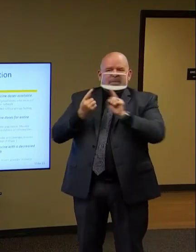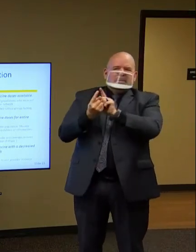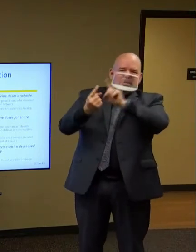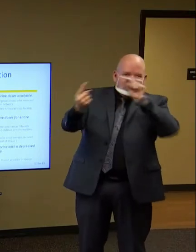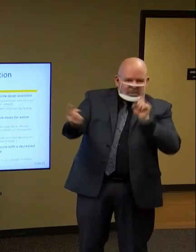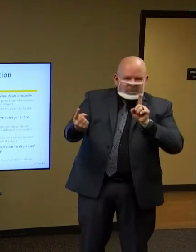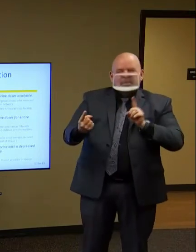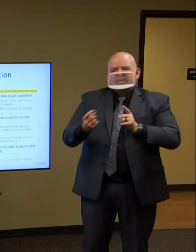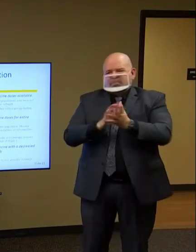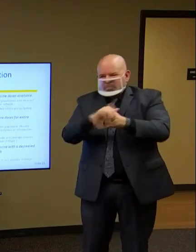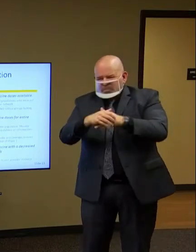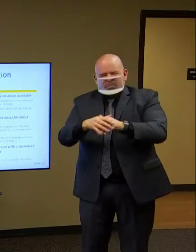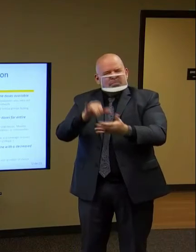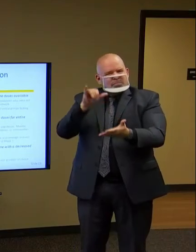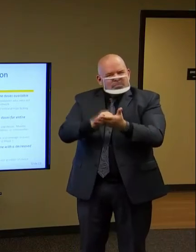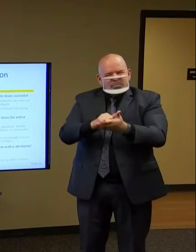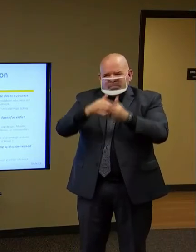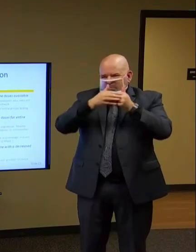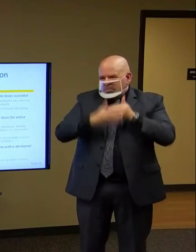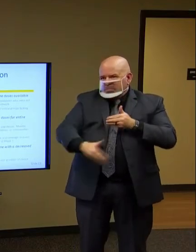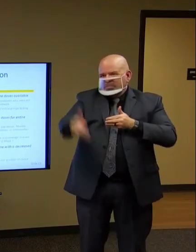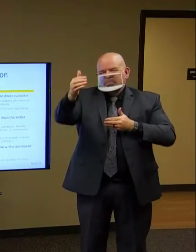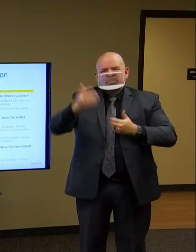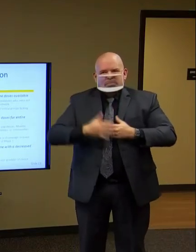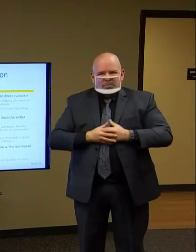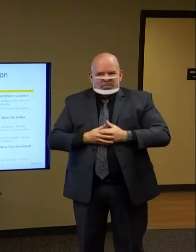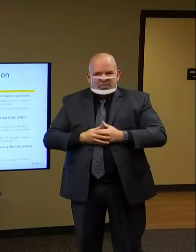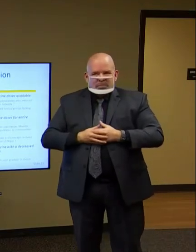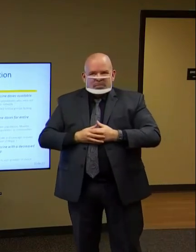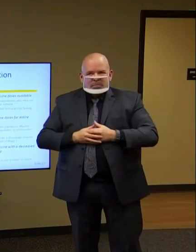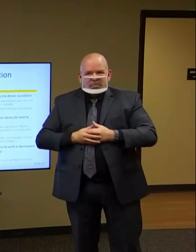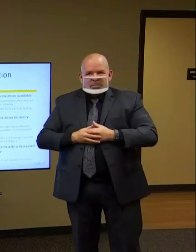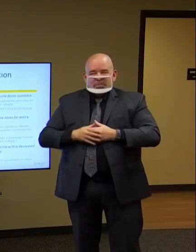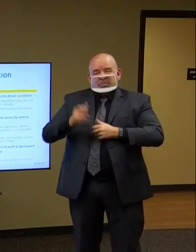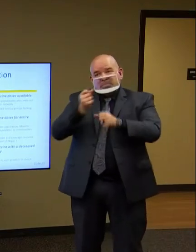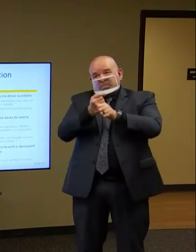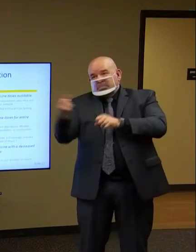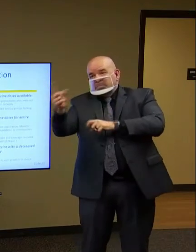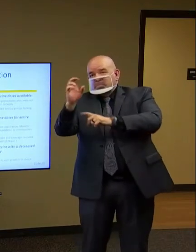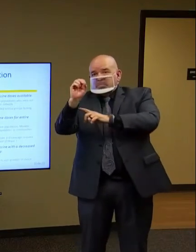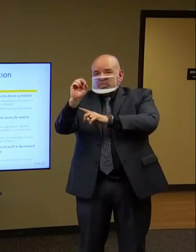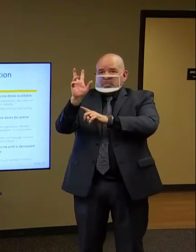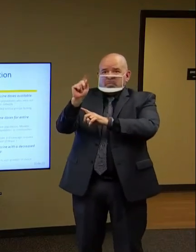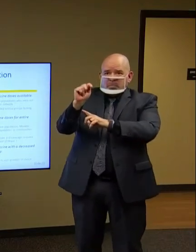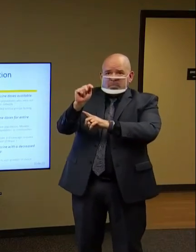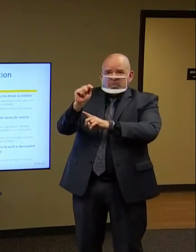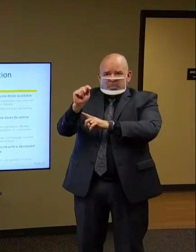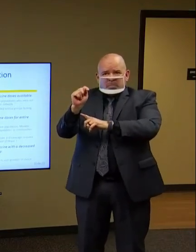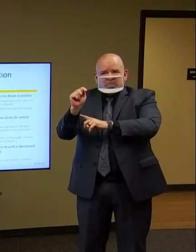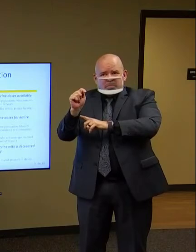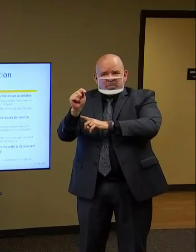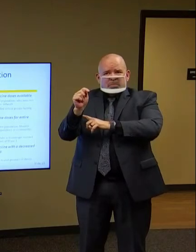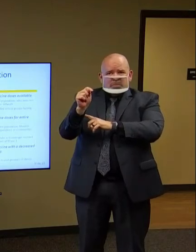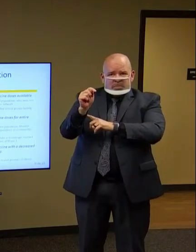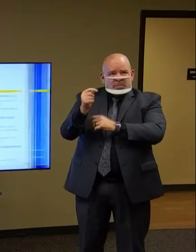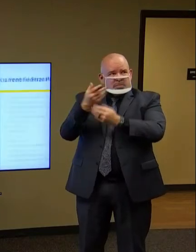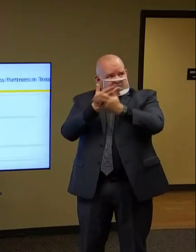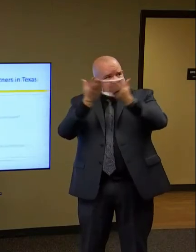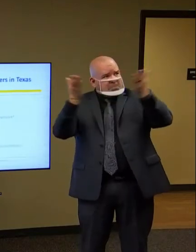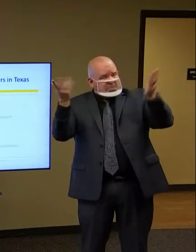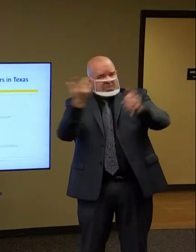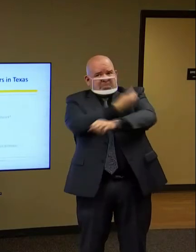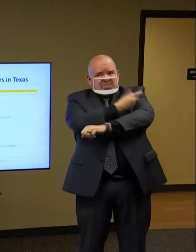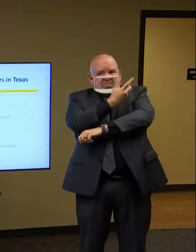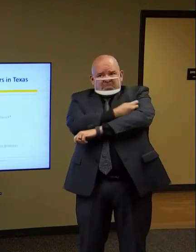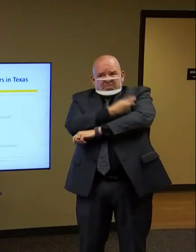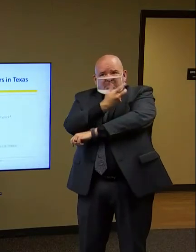distant, wash your hands. And then, again, after October, we anticipate sufficient supply, and the demand has been met. Just